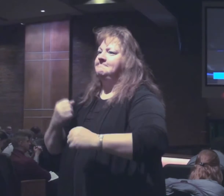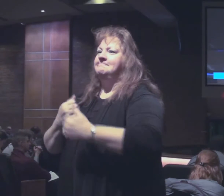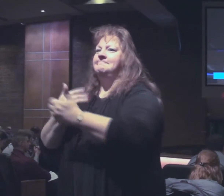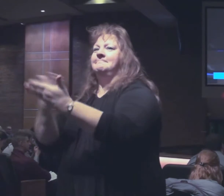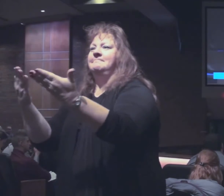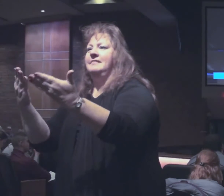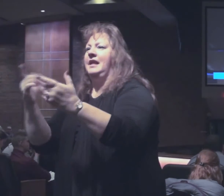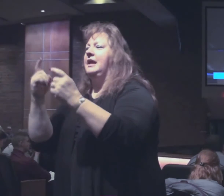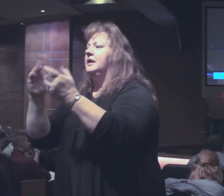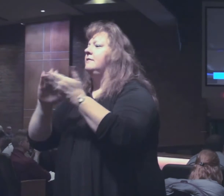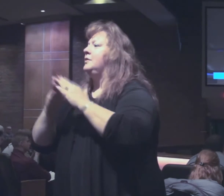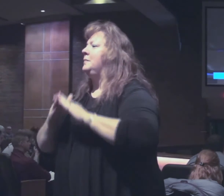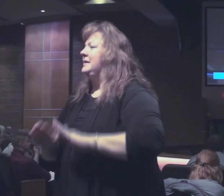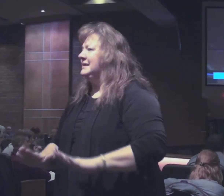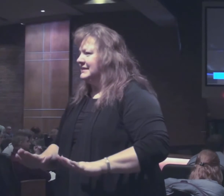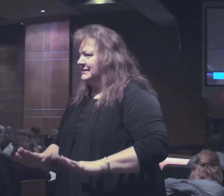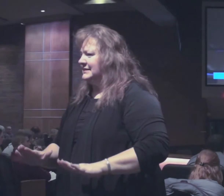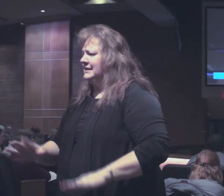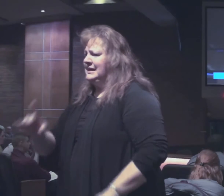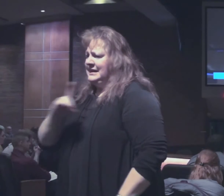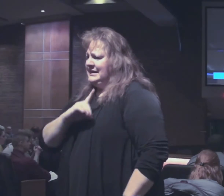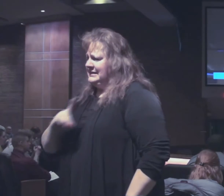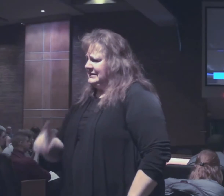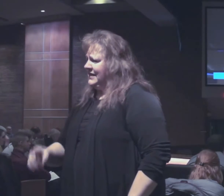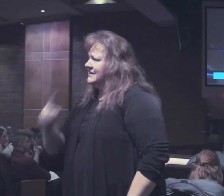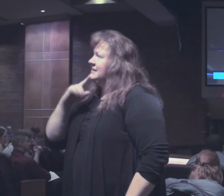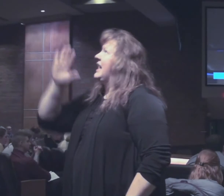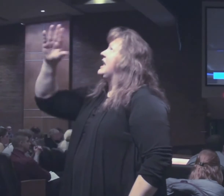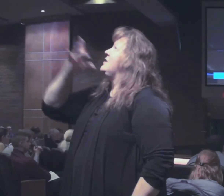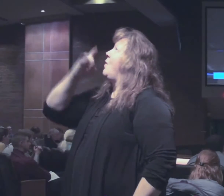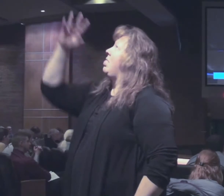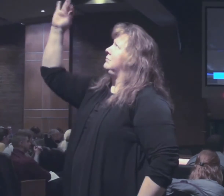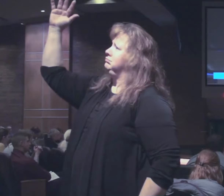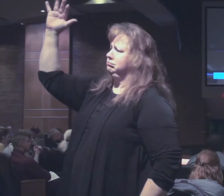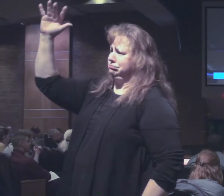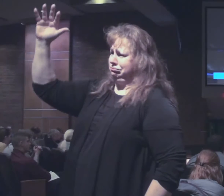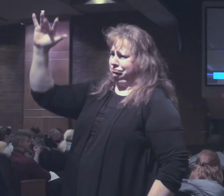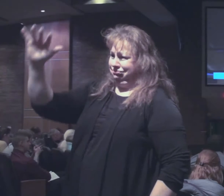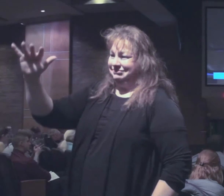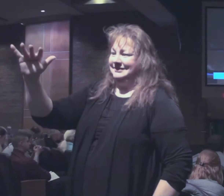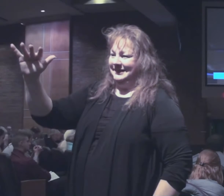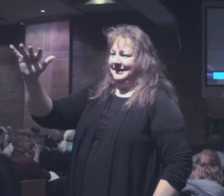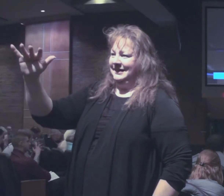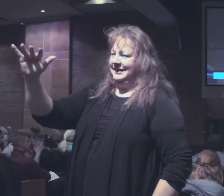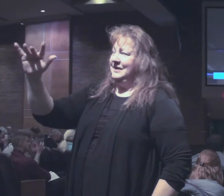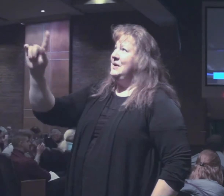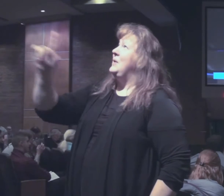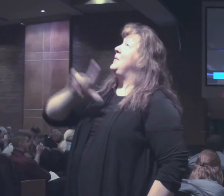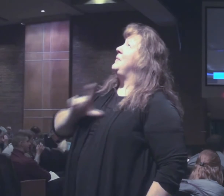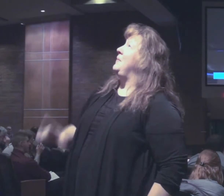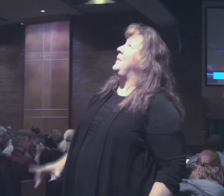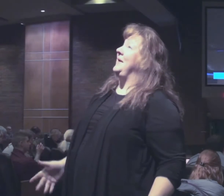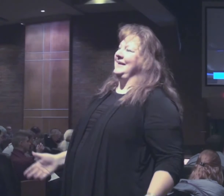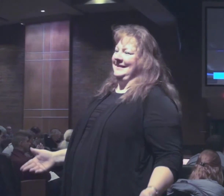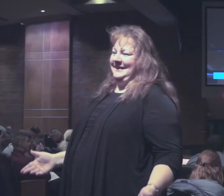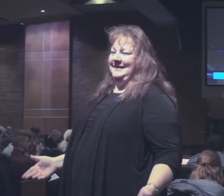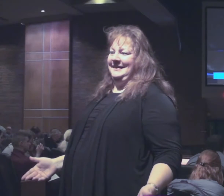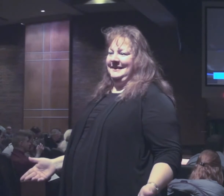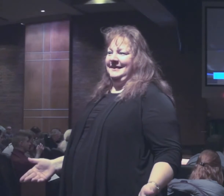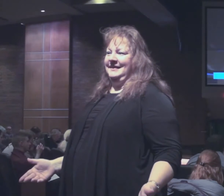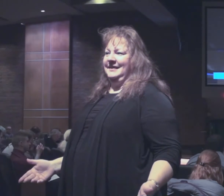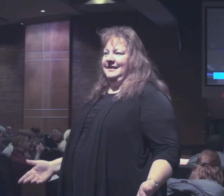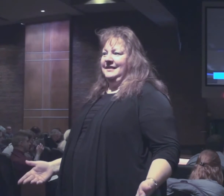peace. David is praying, lift up the light of your countenance upon us, O Lord.